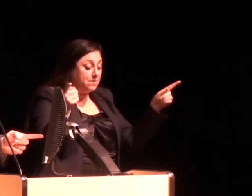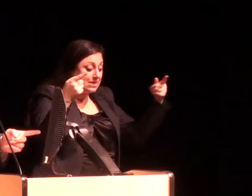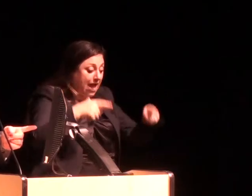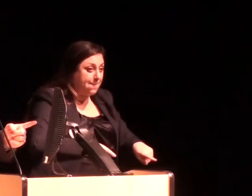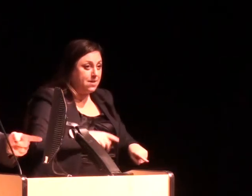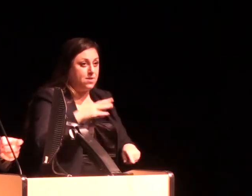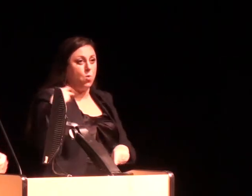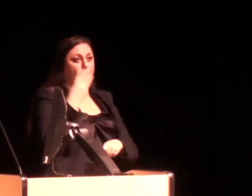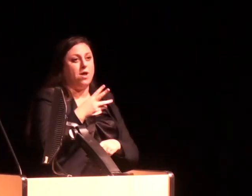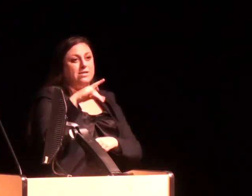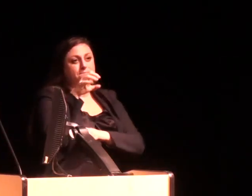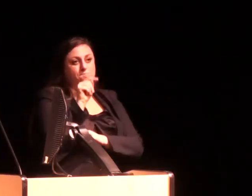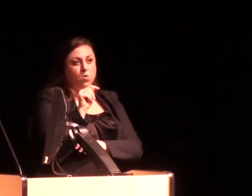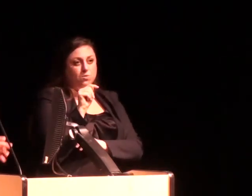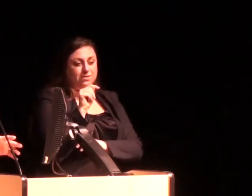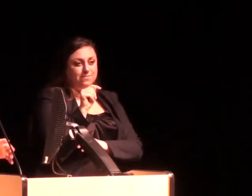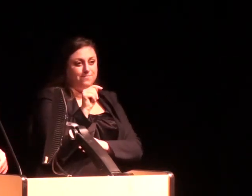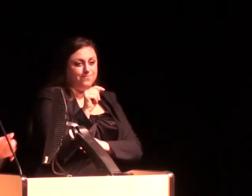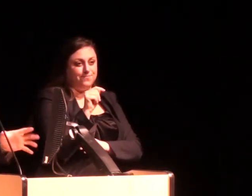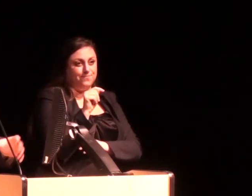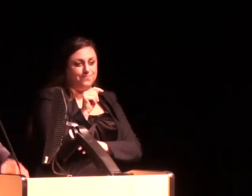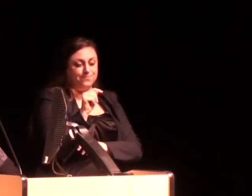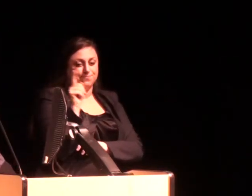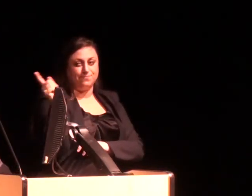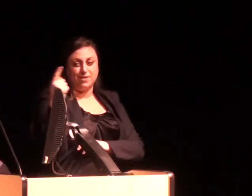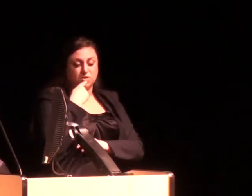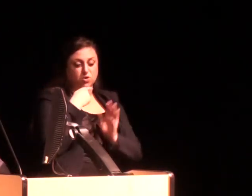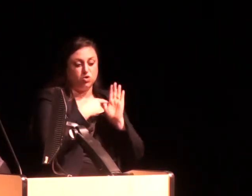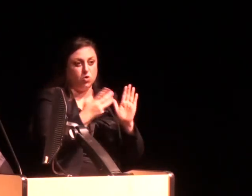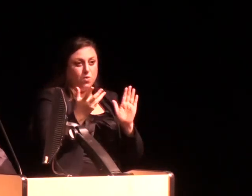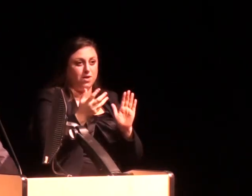the Washington Post and ABC News, and said